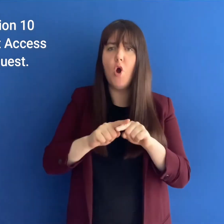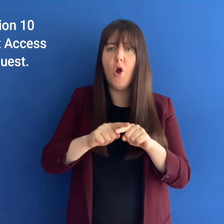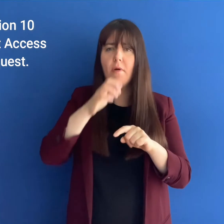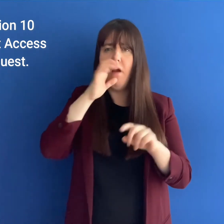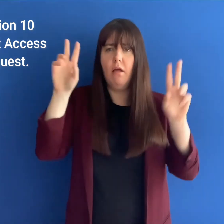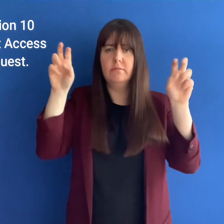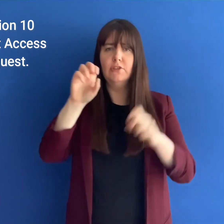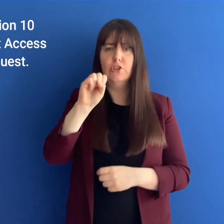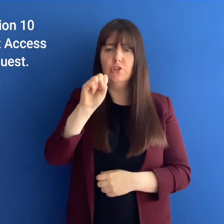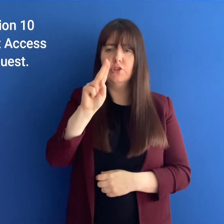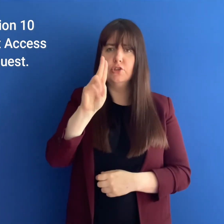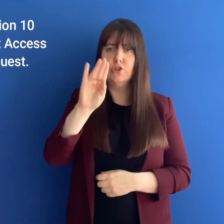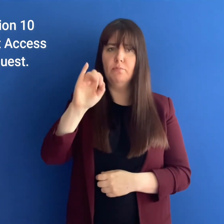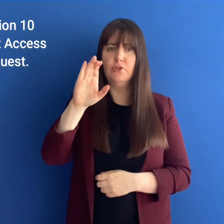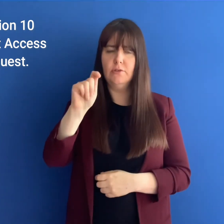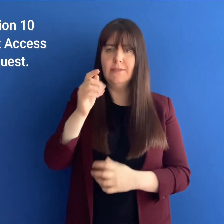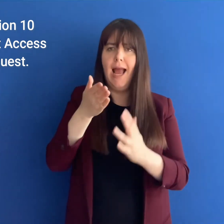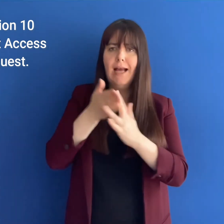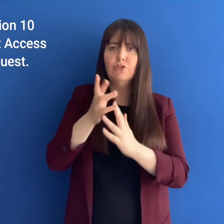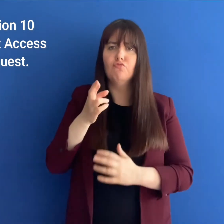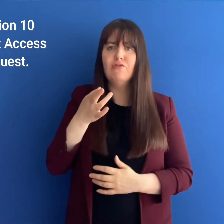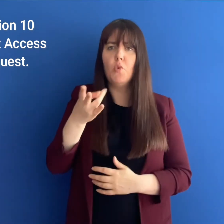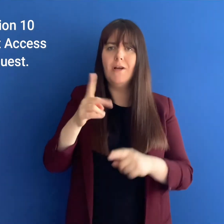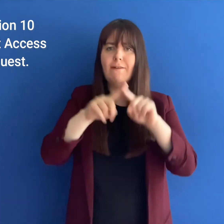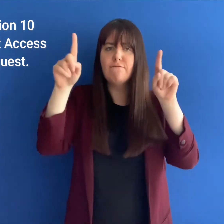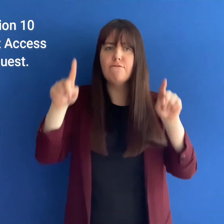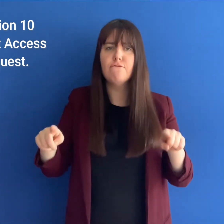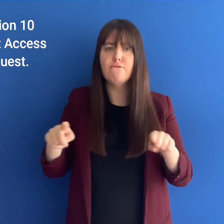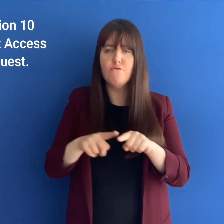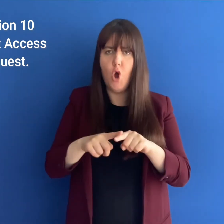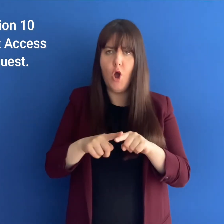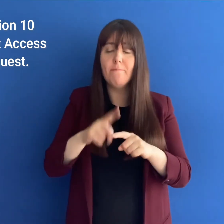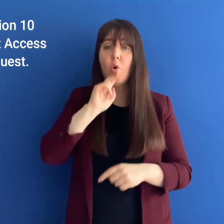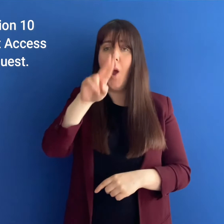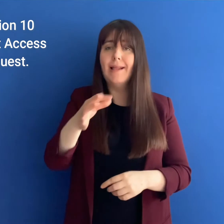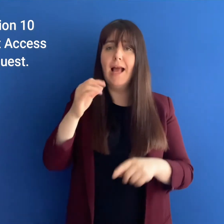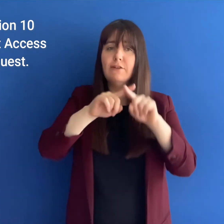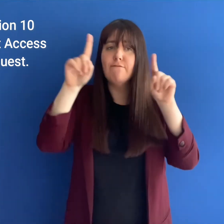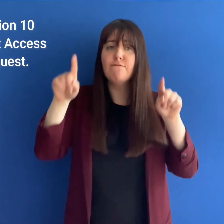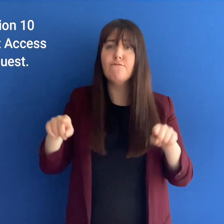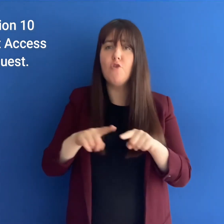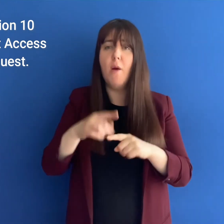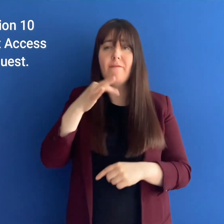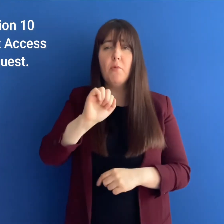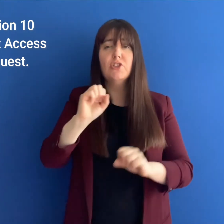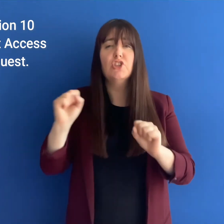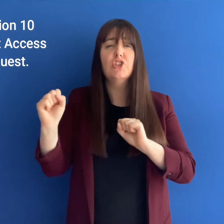form called Subject Access Request Form. You can get this form from your